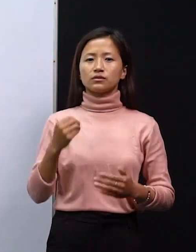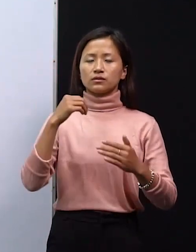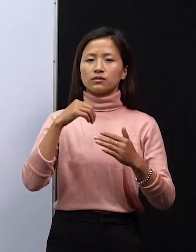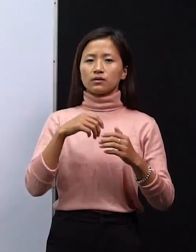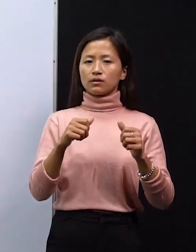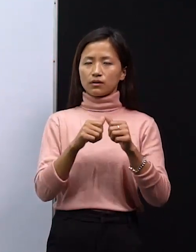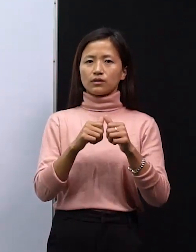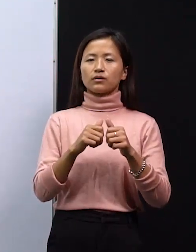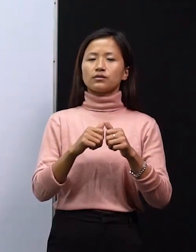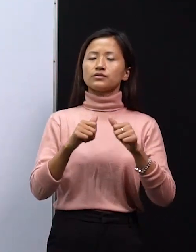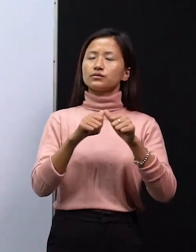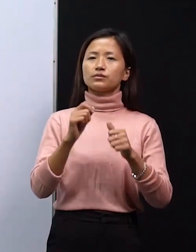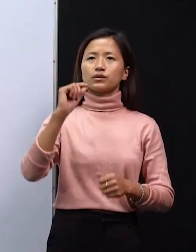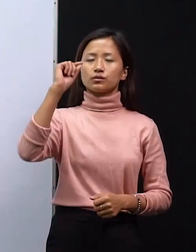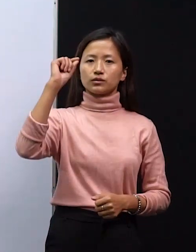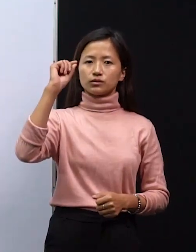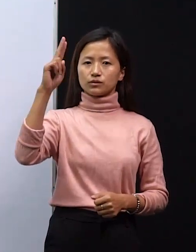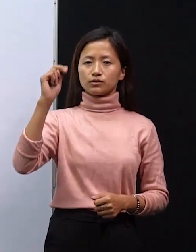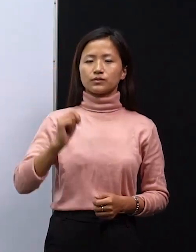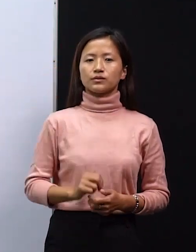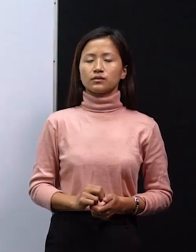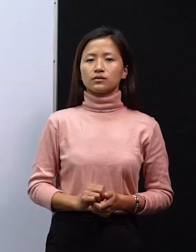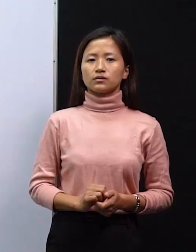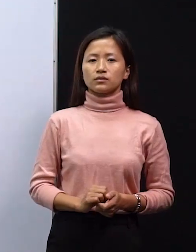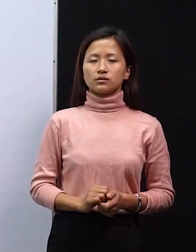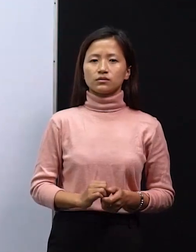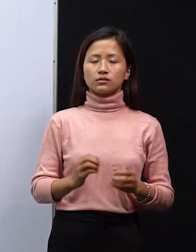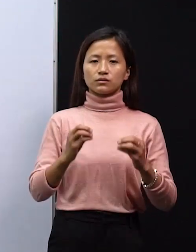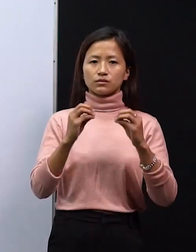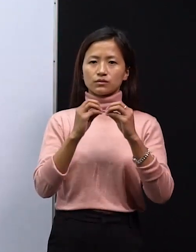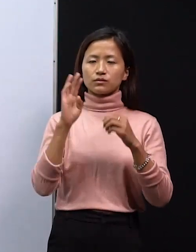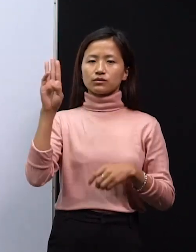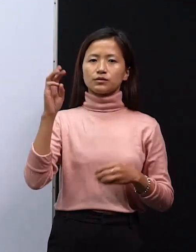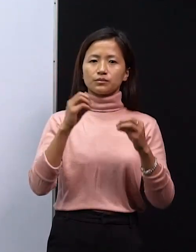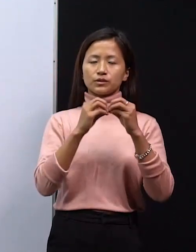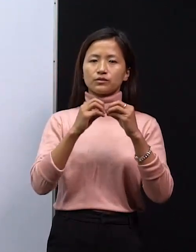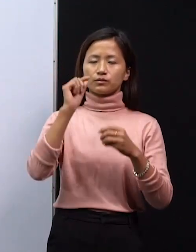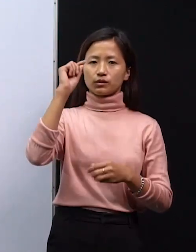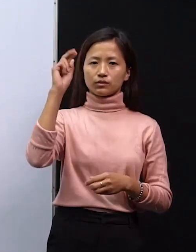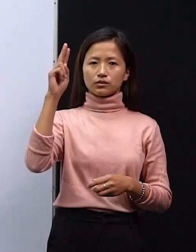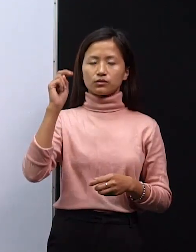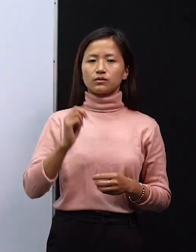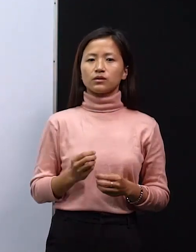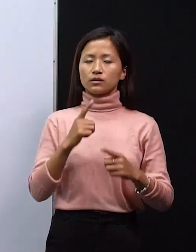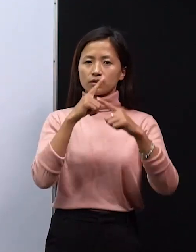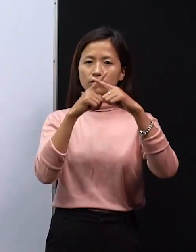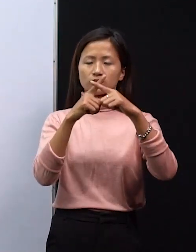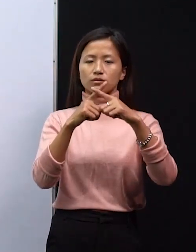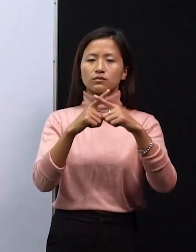a to the power 2 plus 3b to the power 2